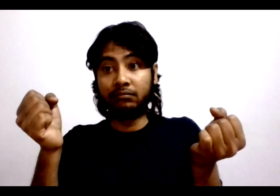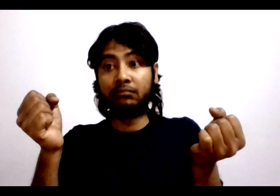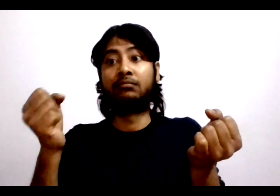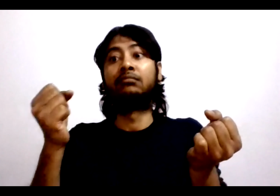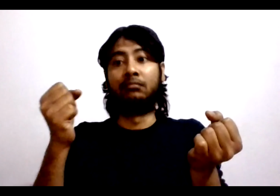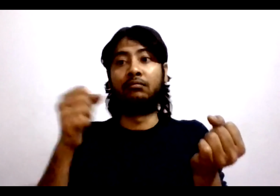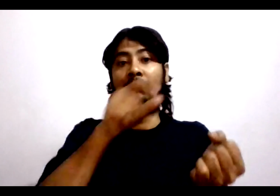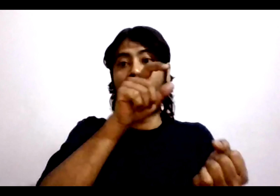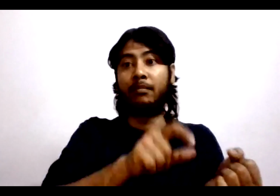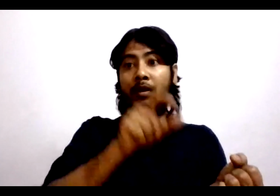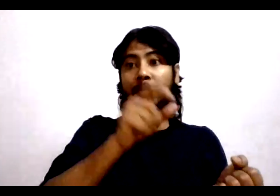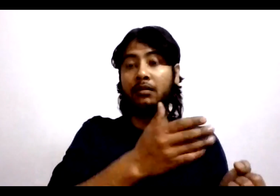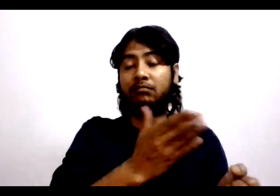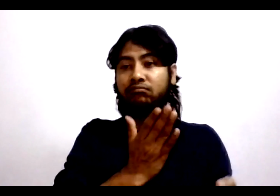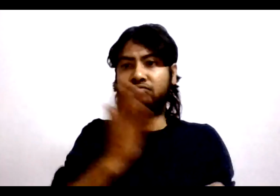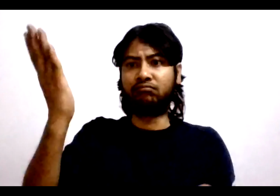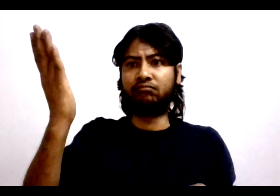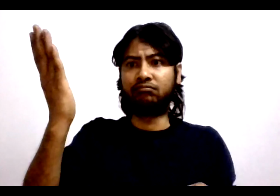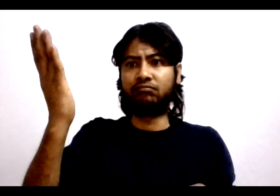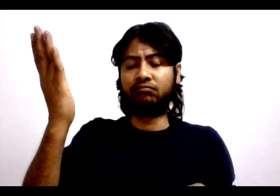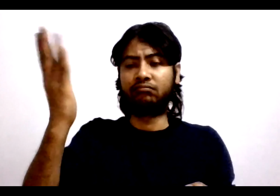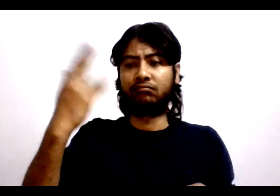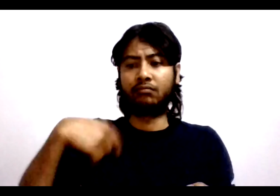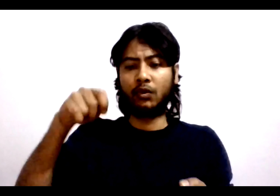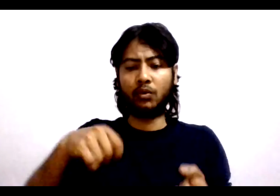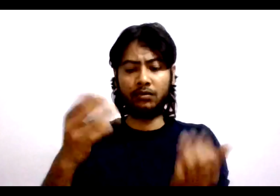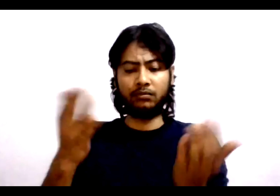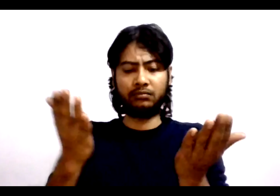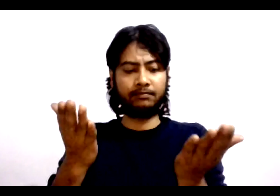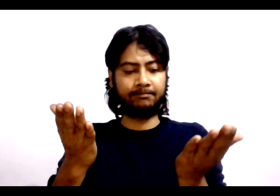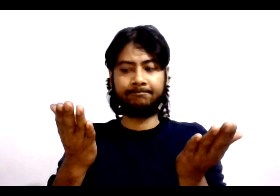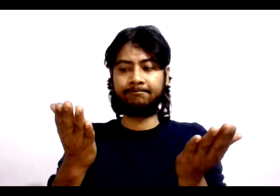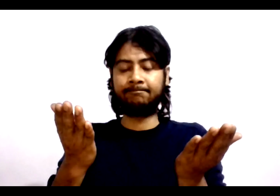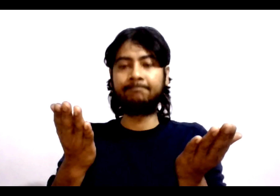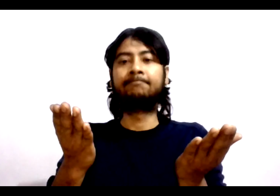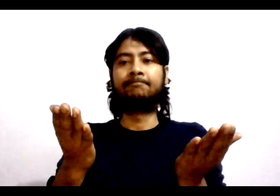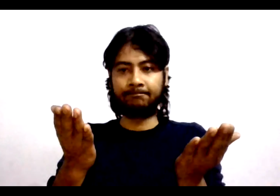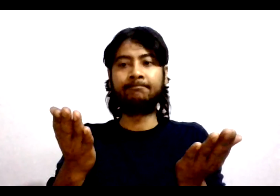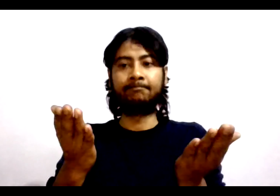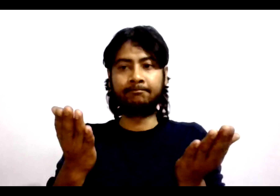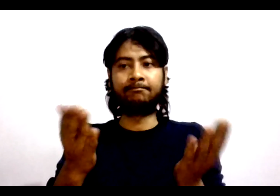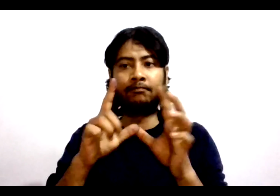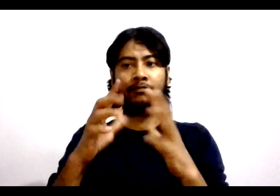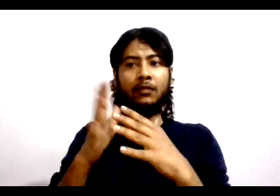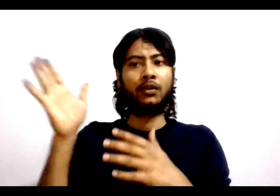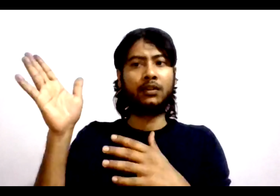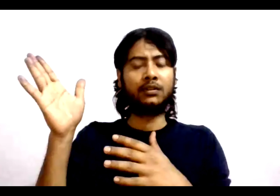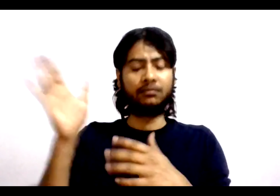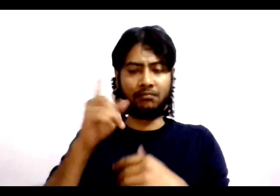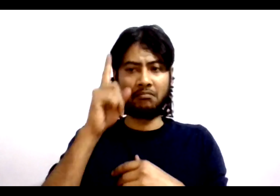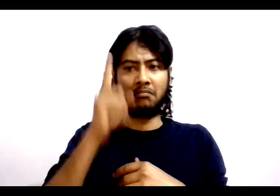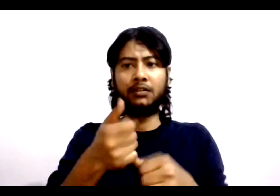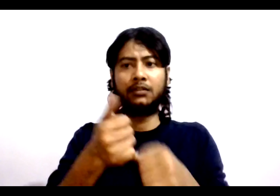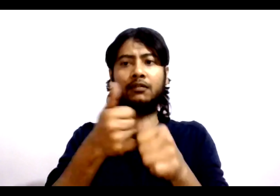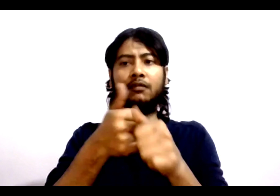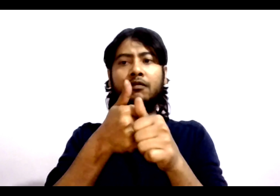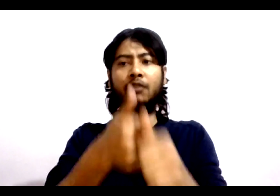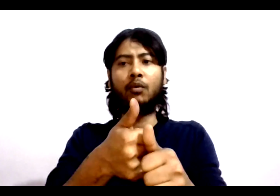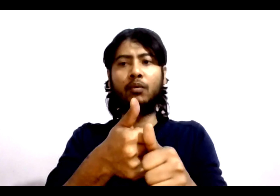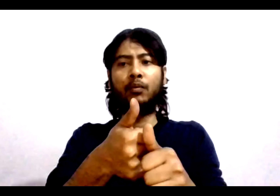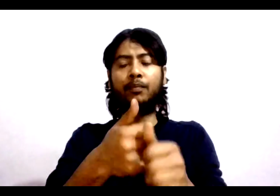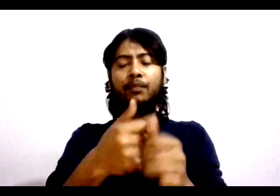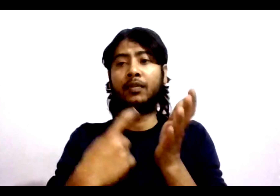court, it is for the court to decide how the law should be implemented. And the law is very clear. The Rights of Persons with Disabilities Act